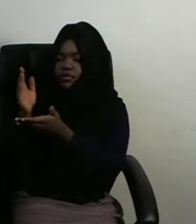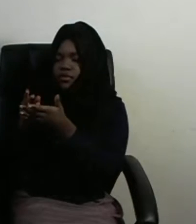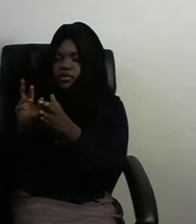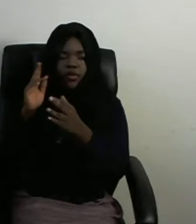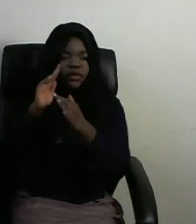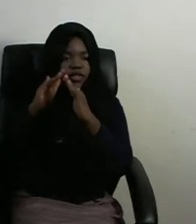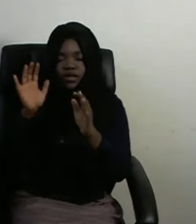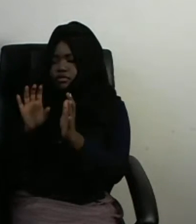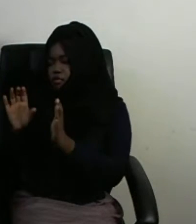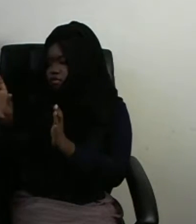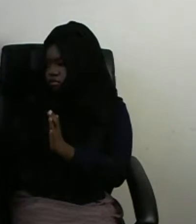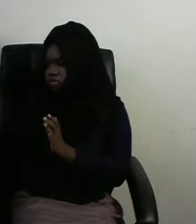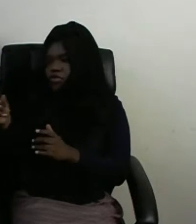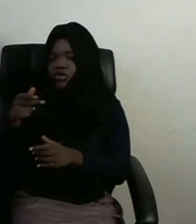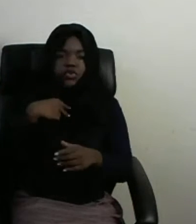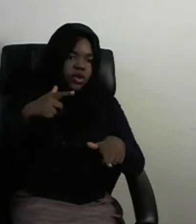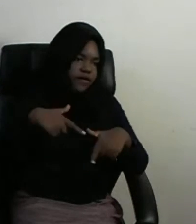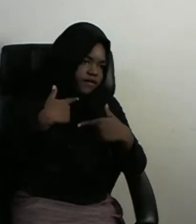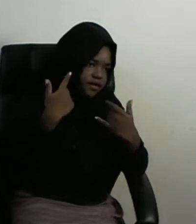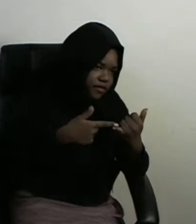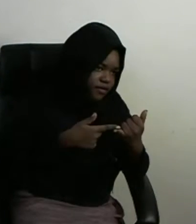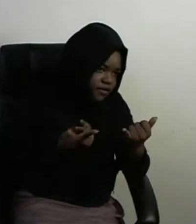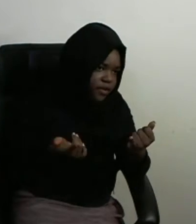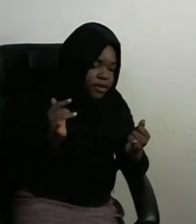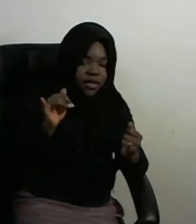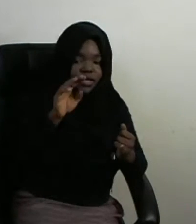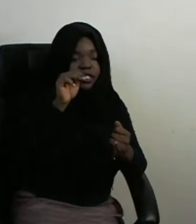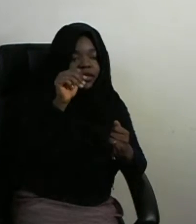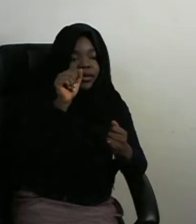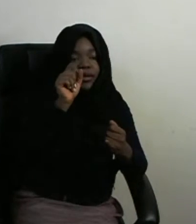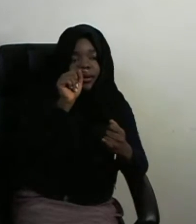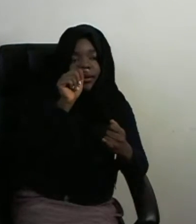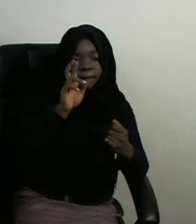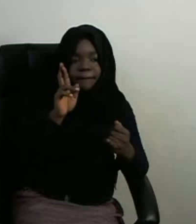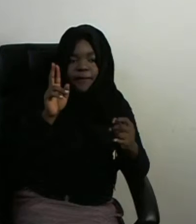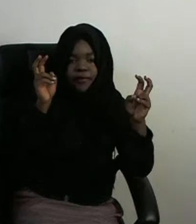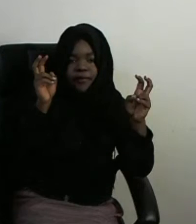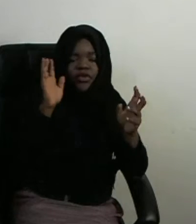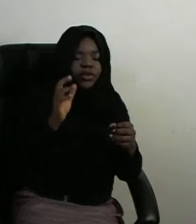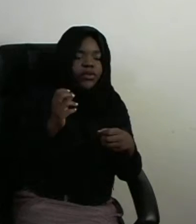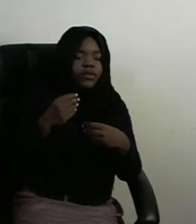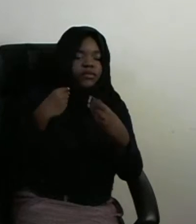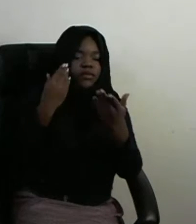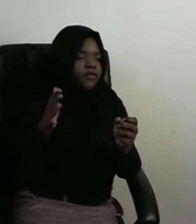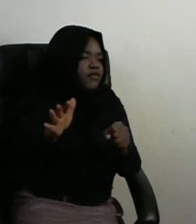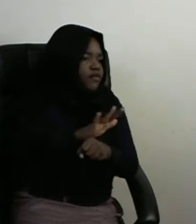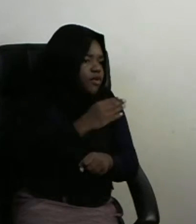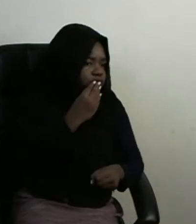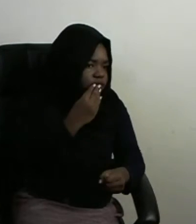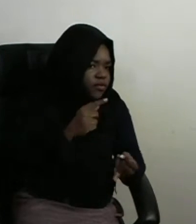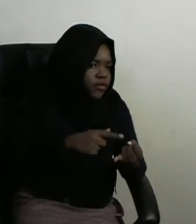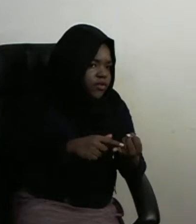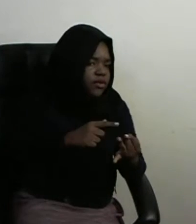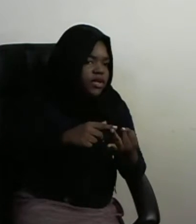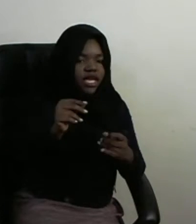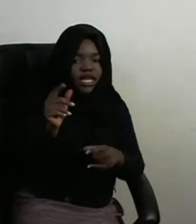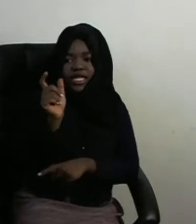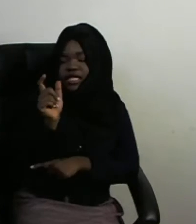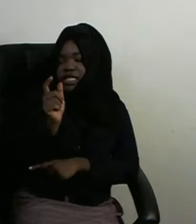for you. So you have living. The master will provide you with full food. And